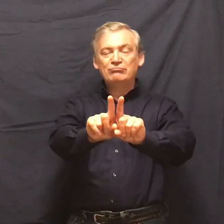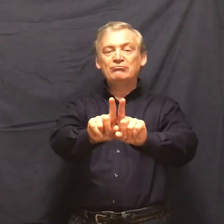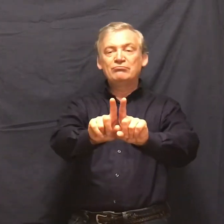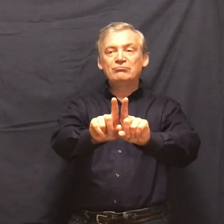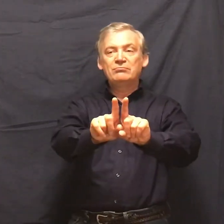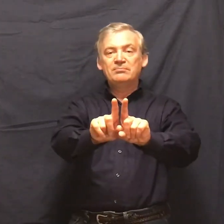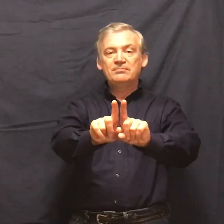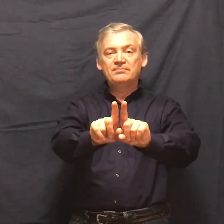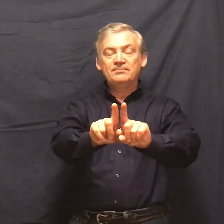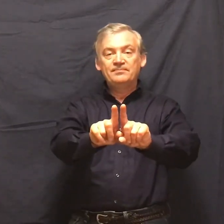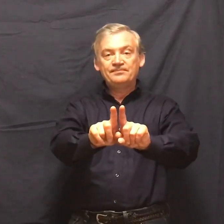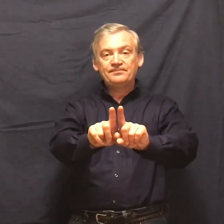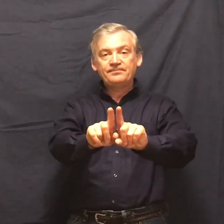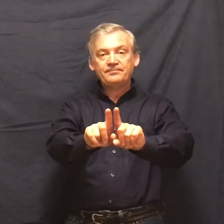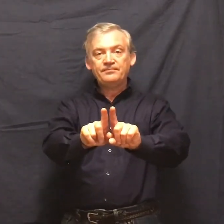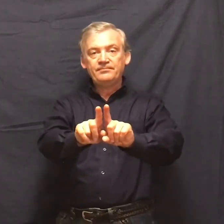Just as they reached it, Curly bounced in.